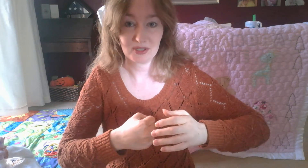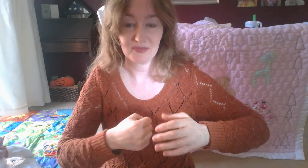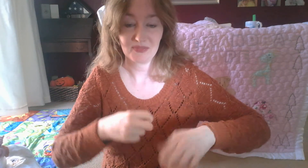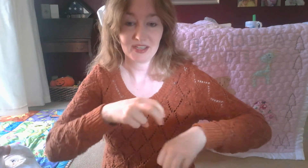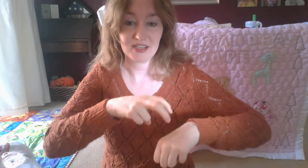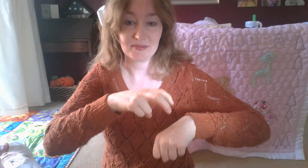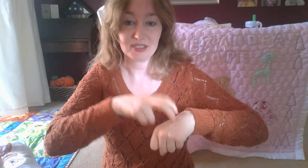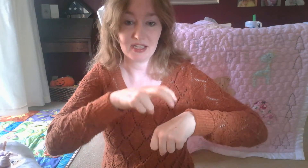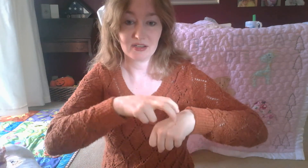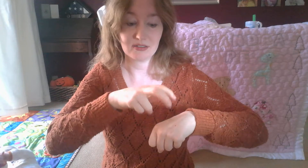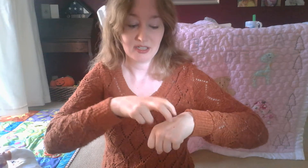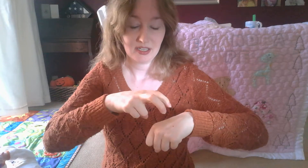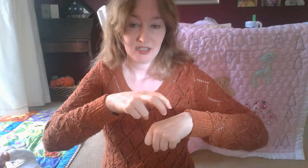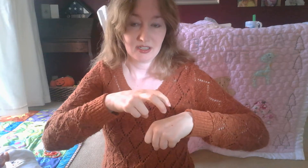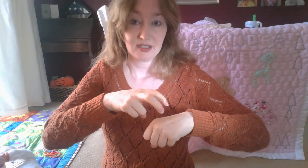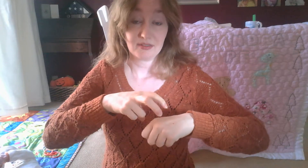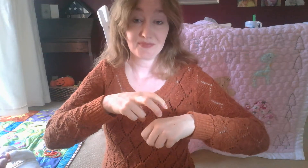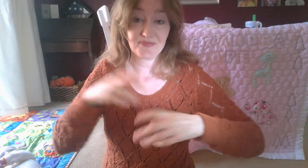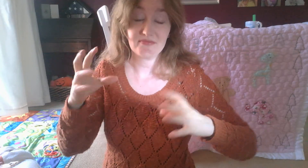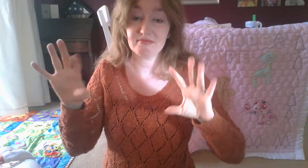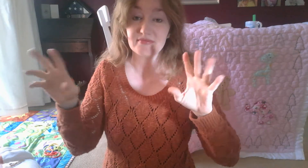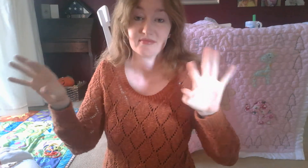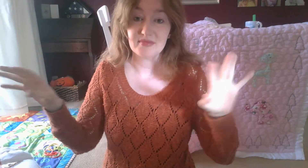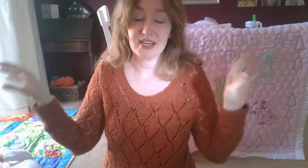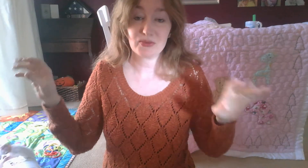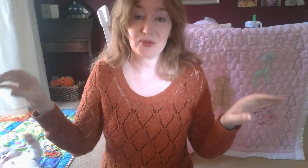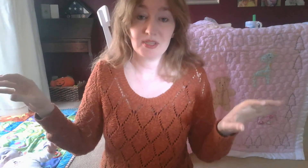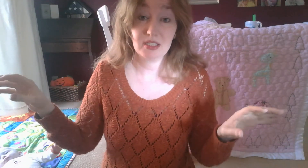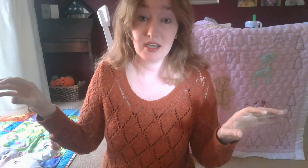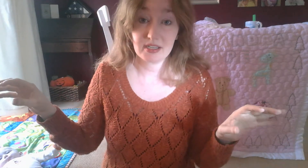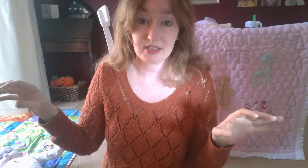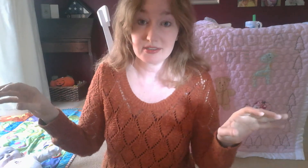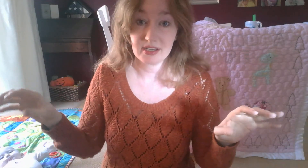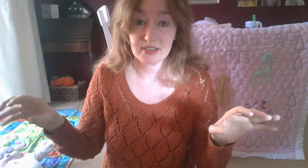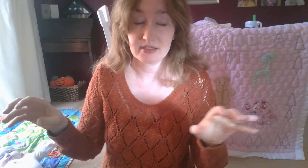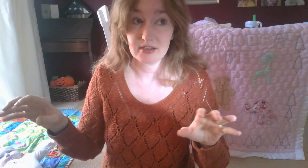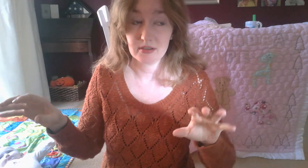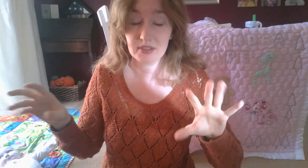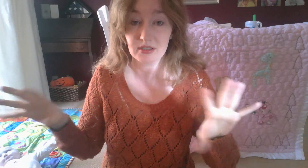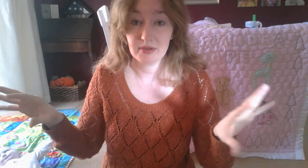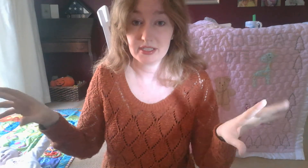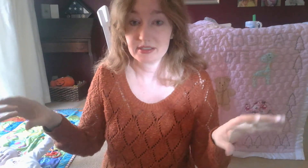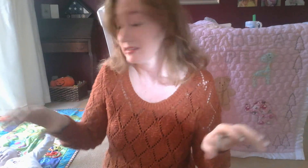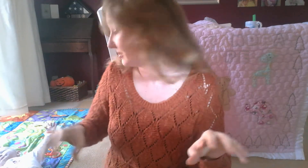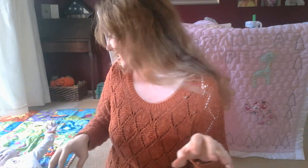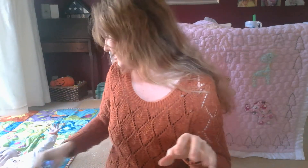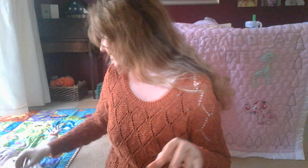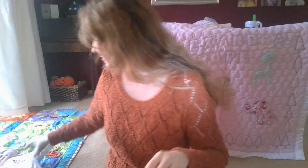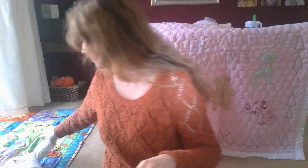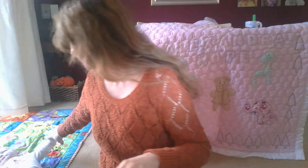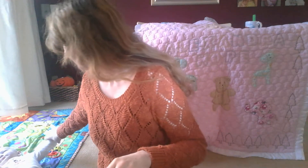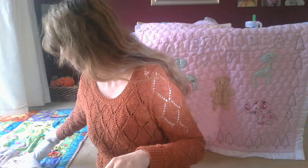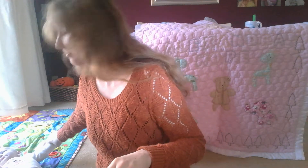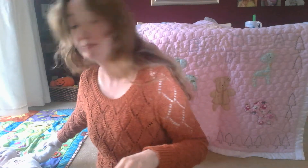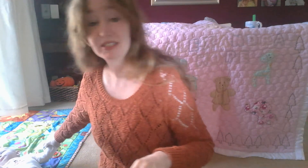straightforward. And then potato, as with many ASL signs, there are many ways to sign